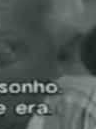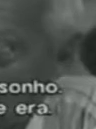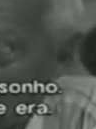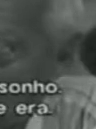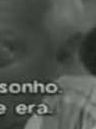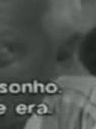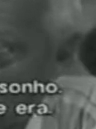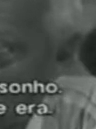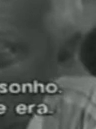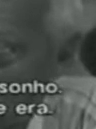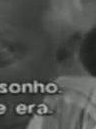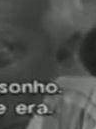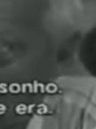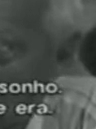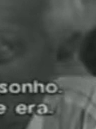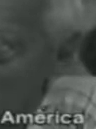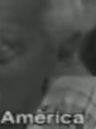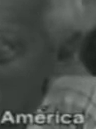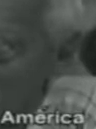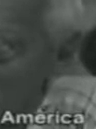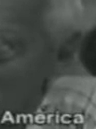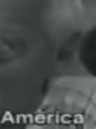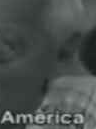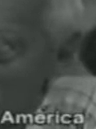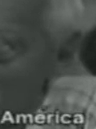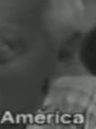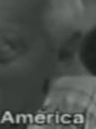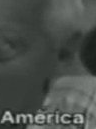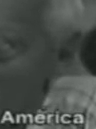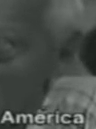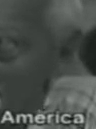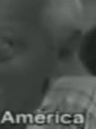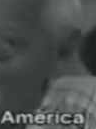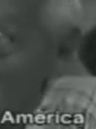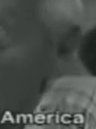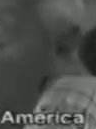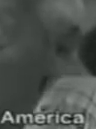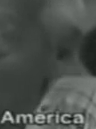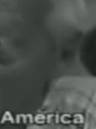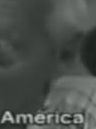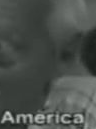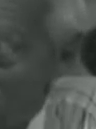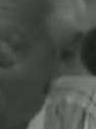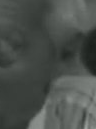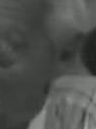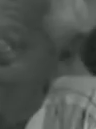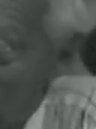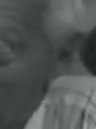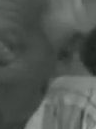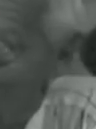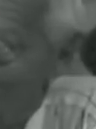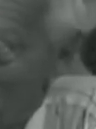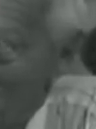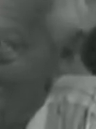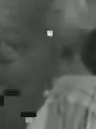It was like a dream. It really was a dream for us, because going to the Americas was like going to paradise.